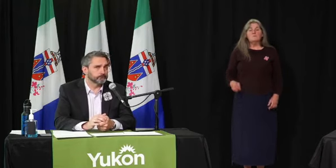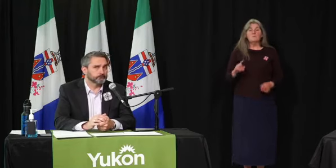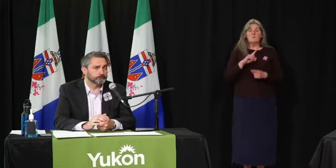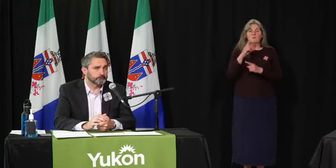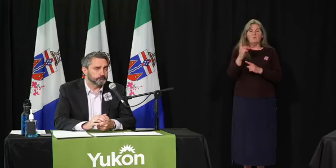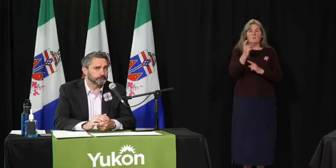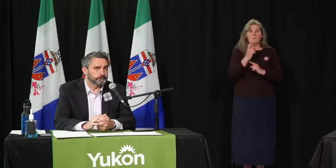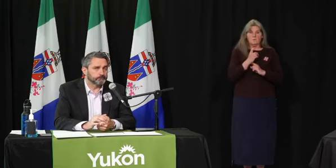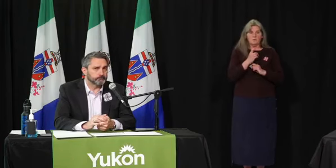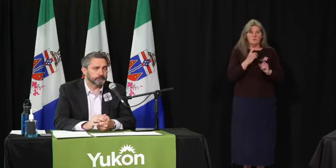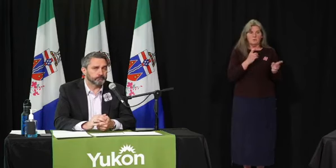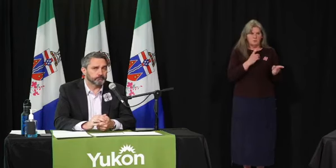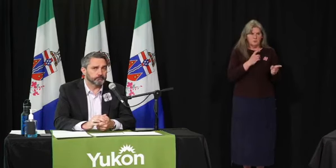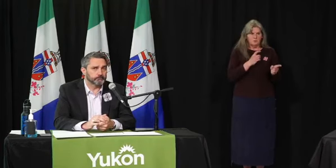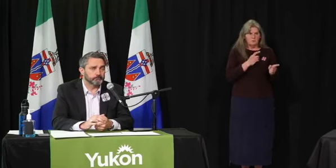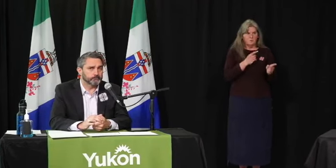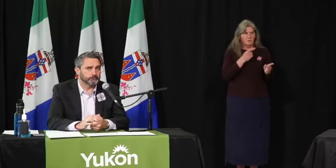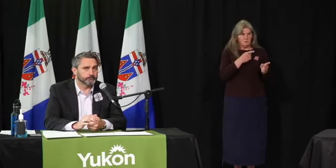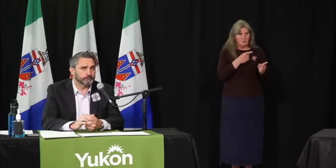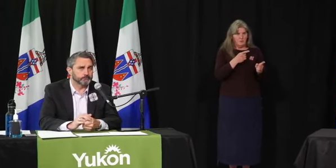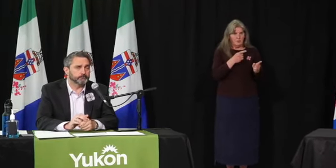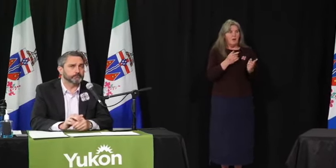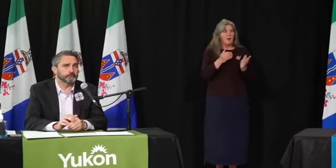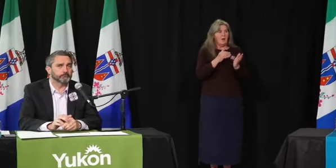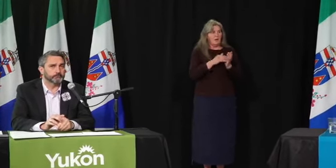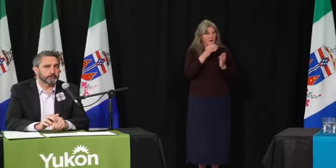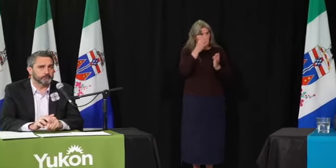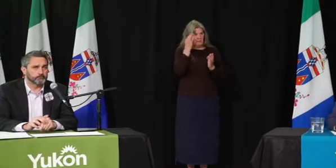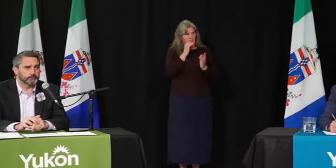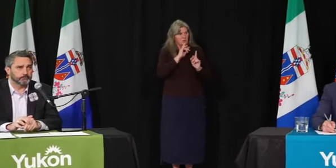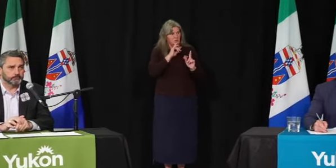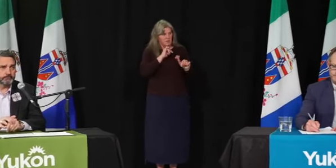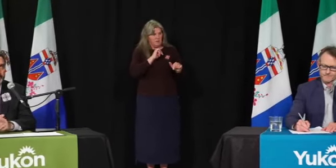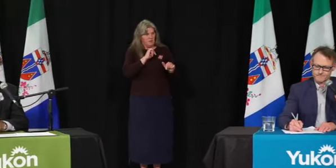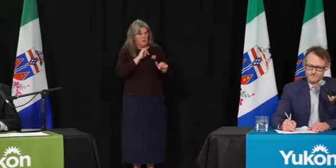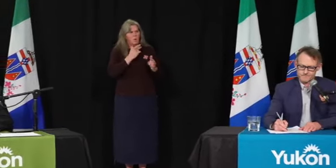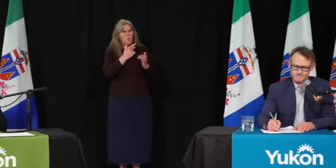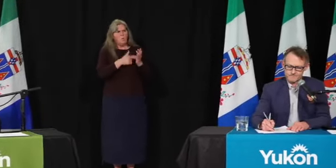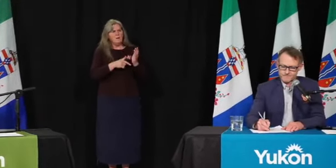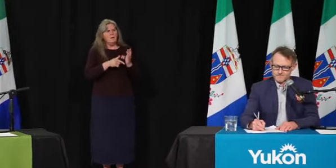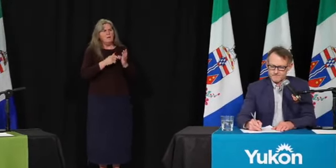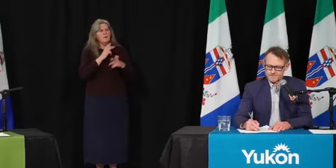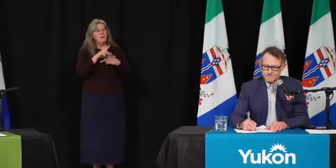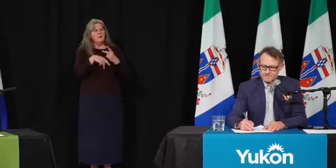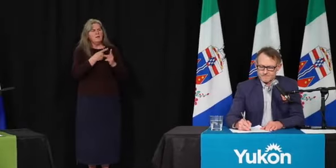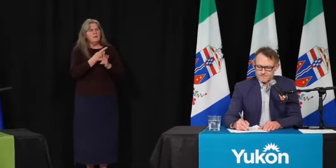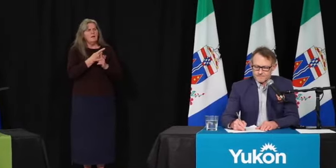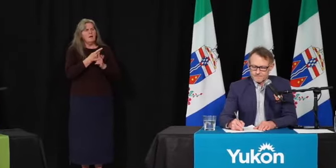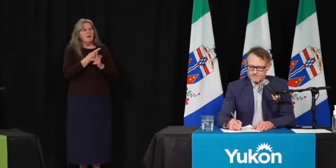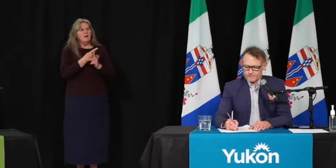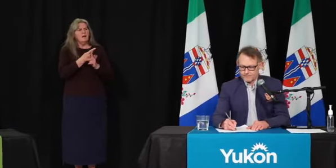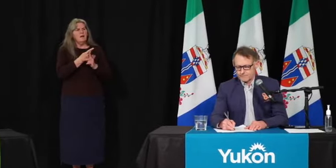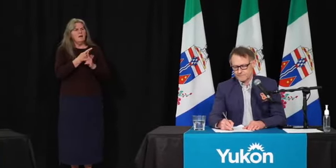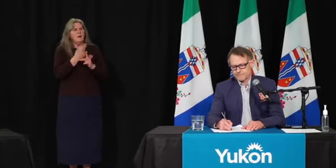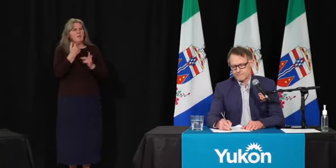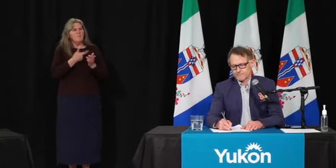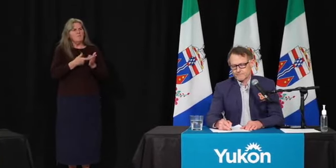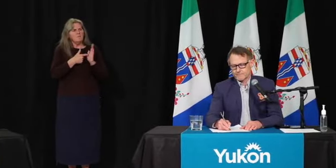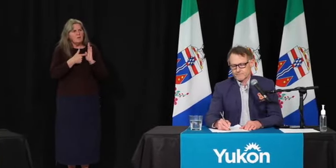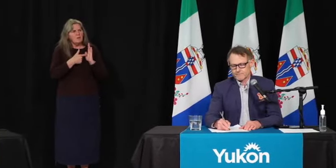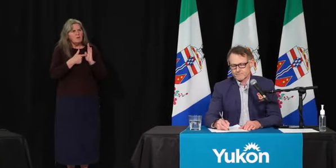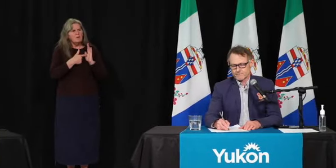question is for Dr. Hanley. Can you please repeat in French what conditions will people coming from